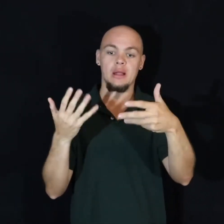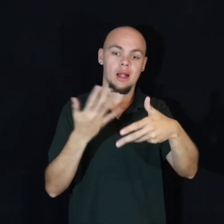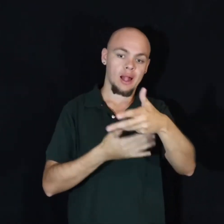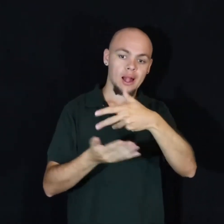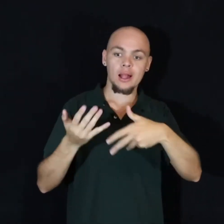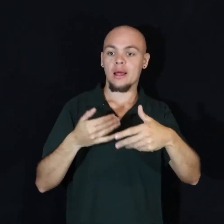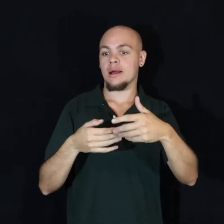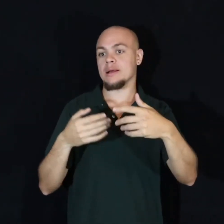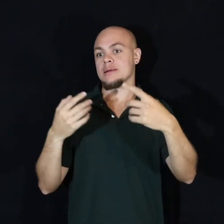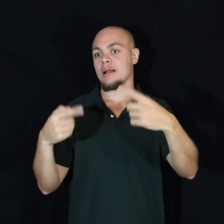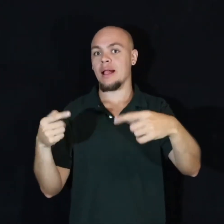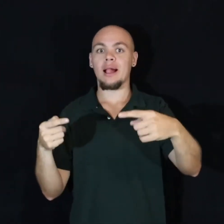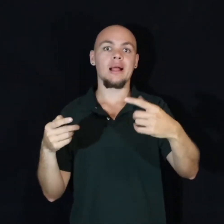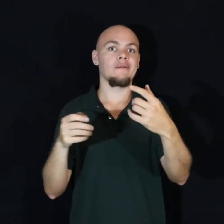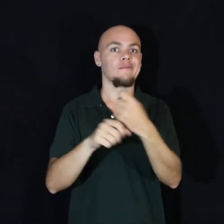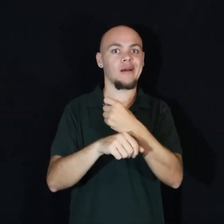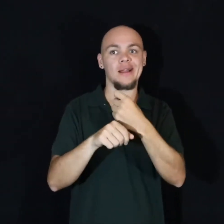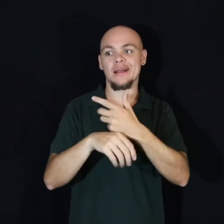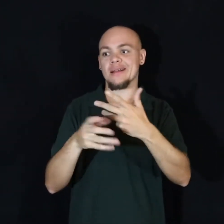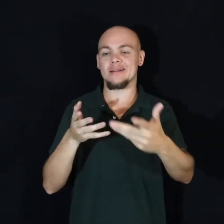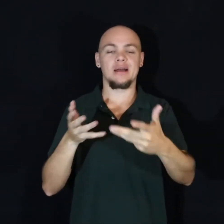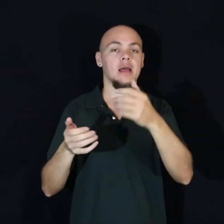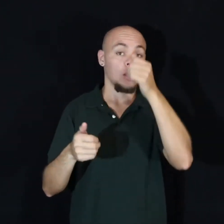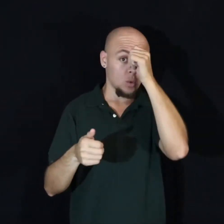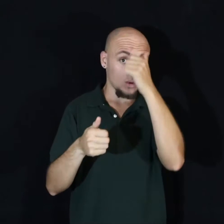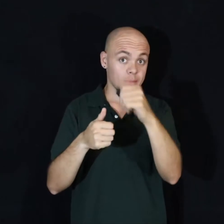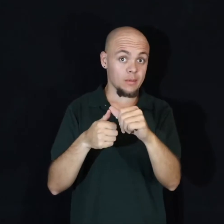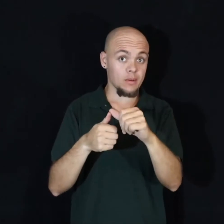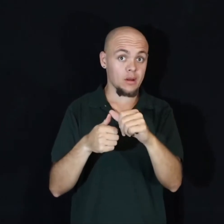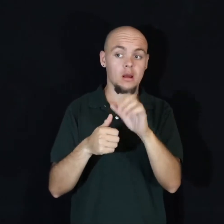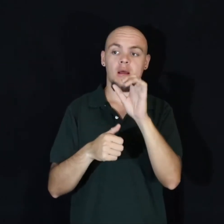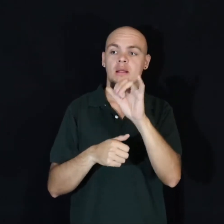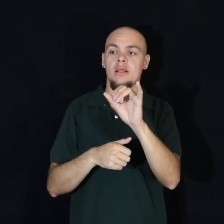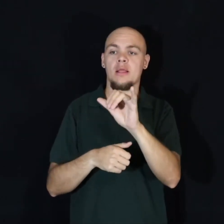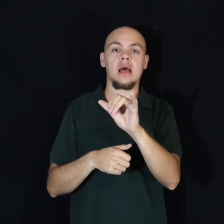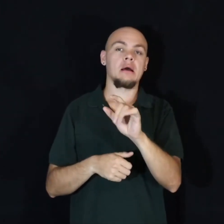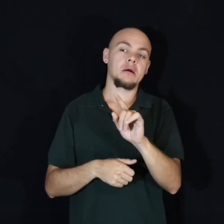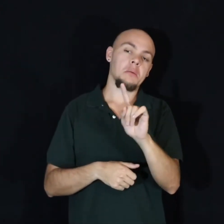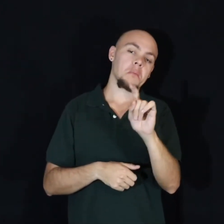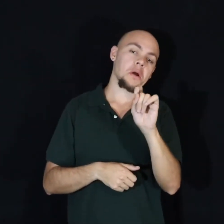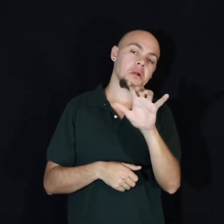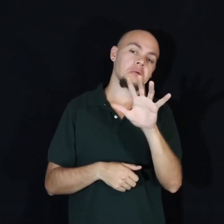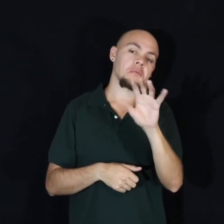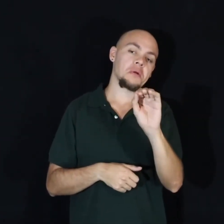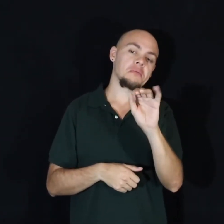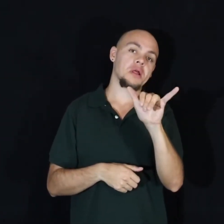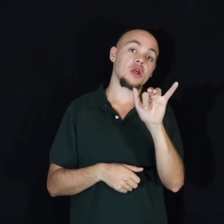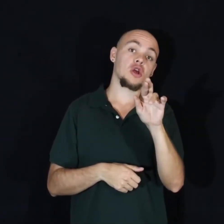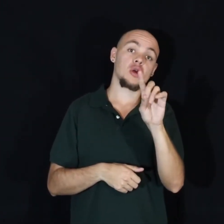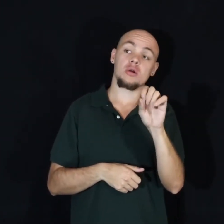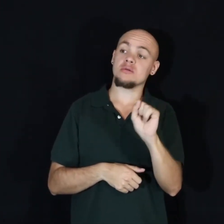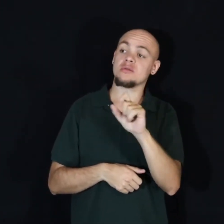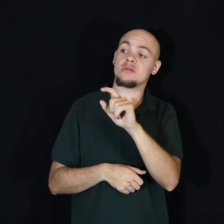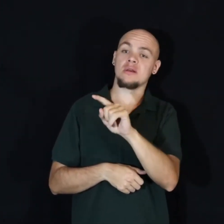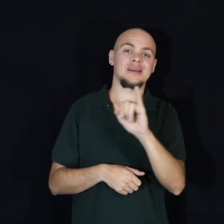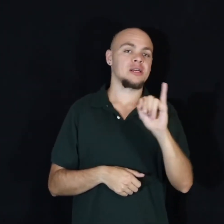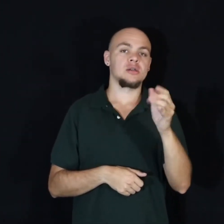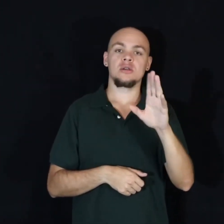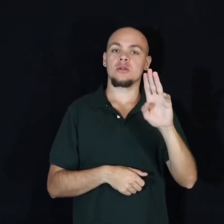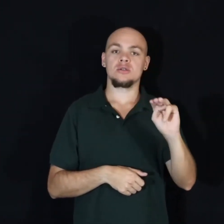skylarking, and he remembered that although the pump was only 150 yards off, Jim never got back with a bucket of water under an